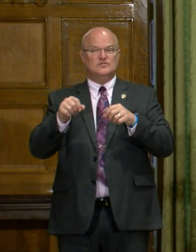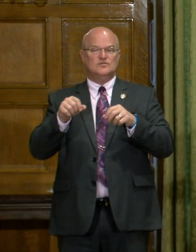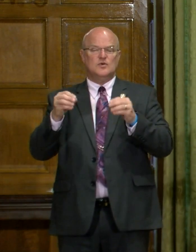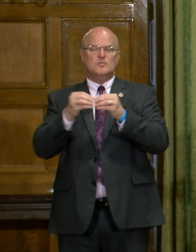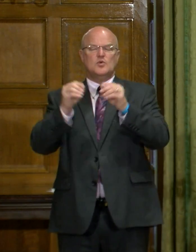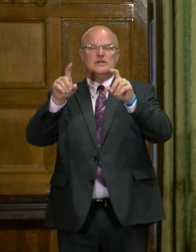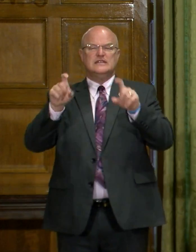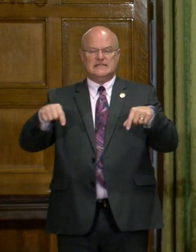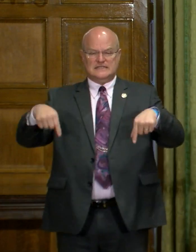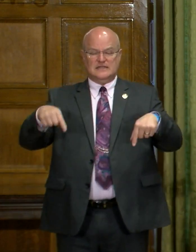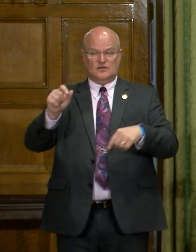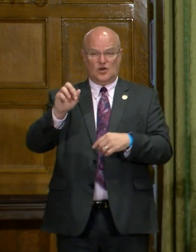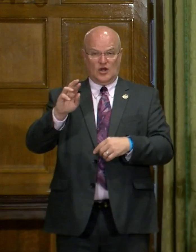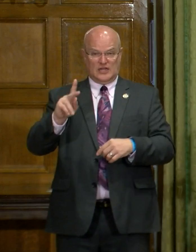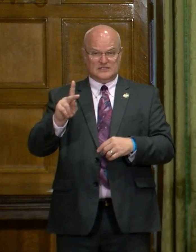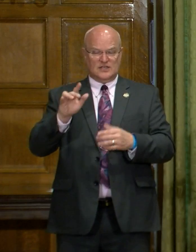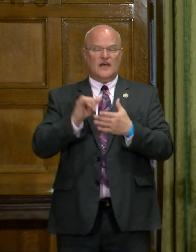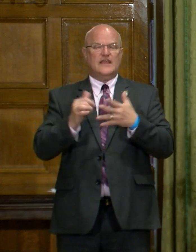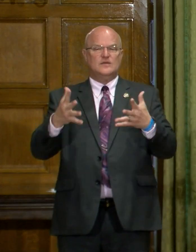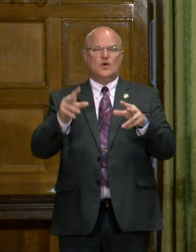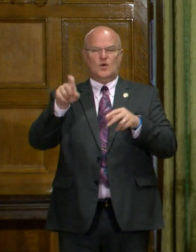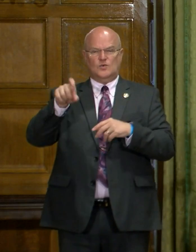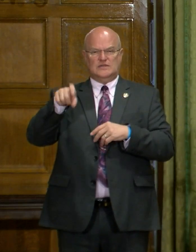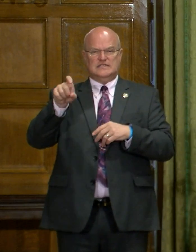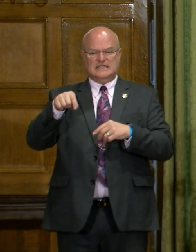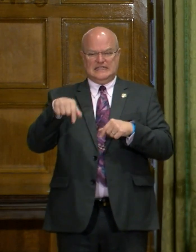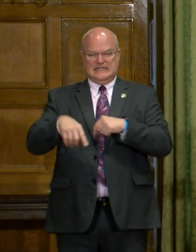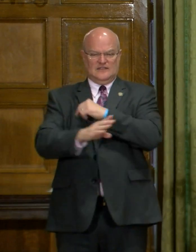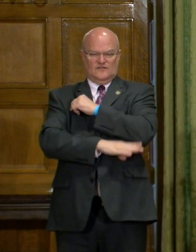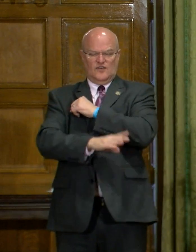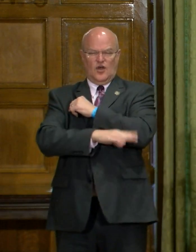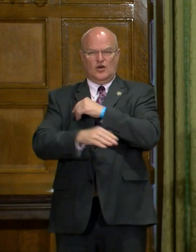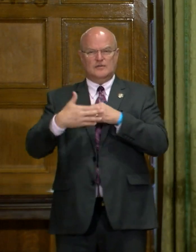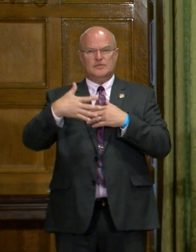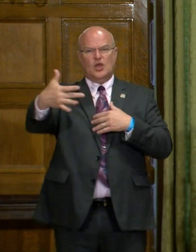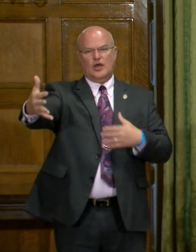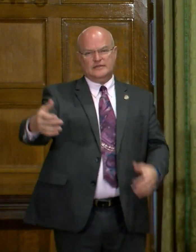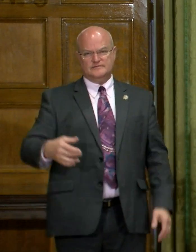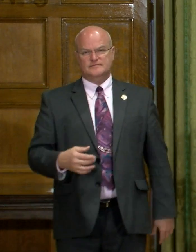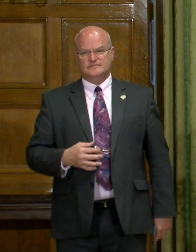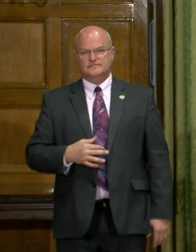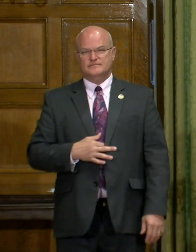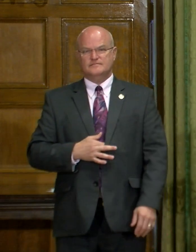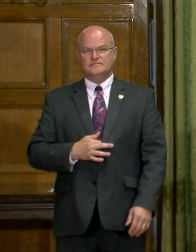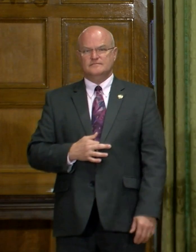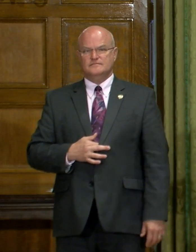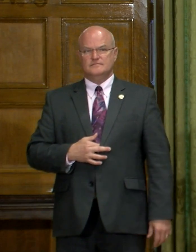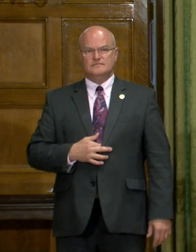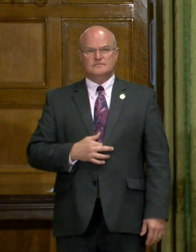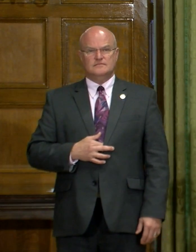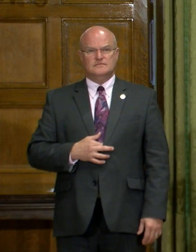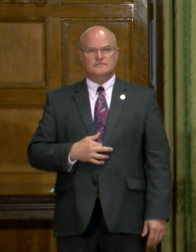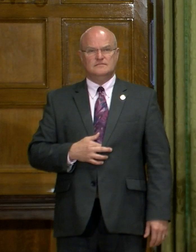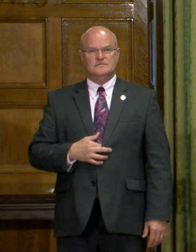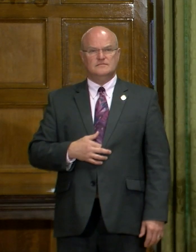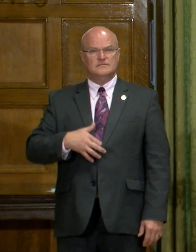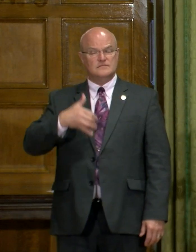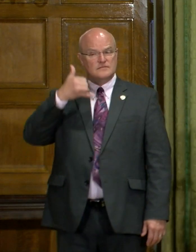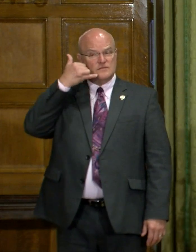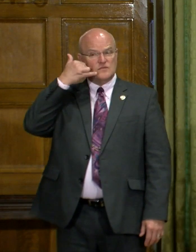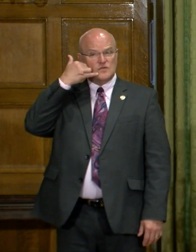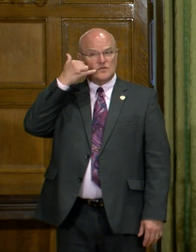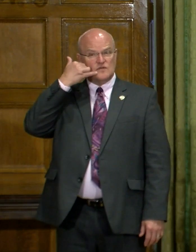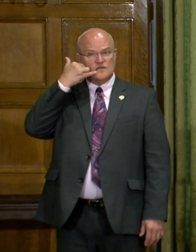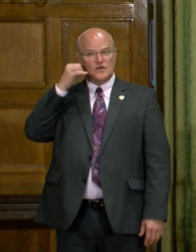surveillance testing in Arkansas. That's what we're going to need this fall and beyond. Is there a final question